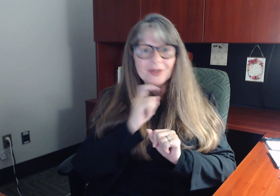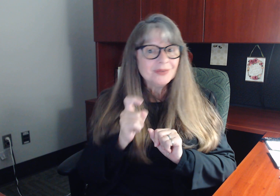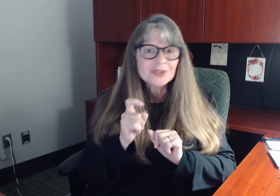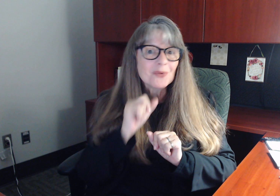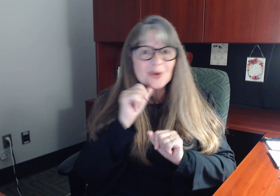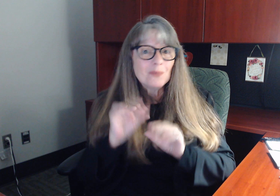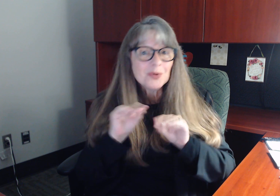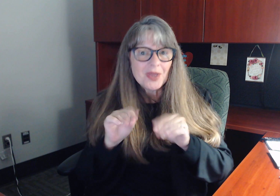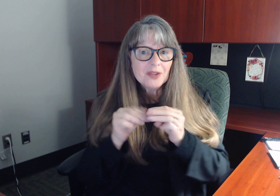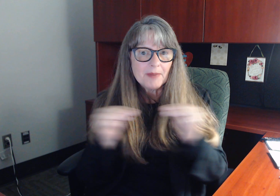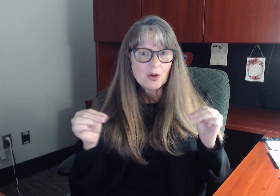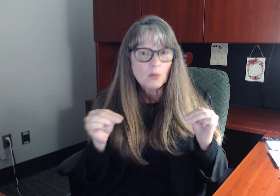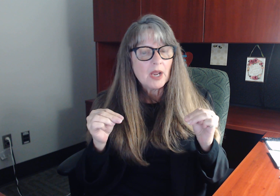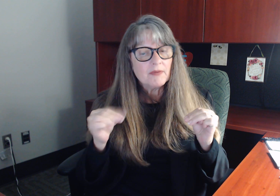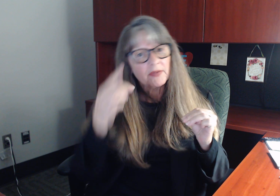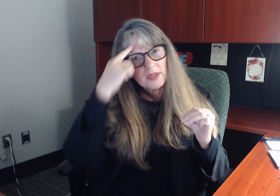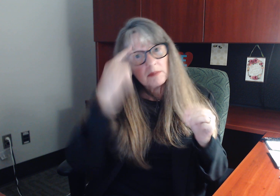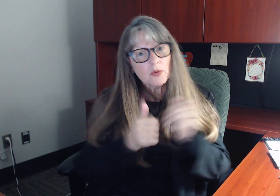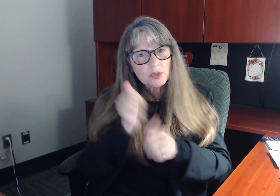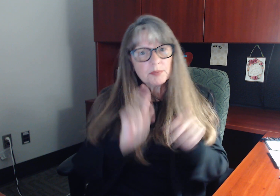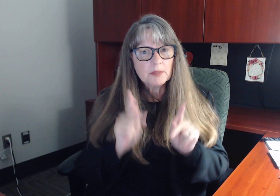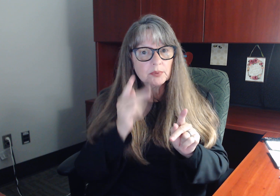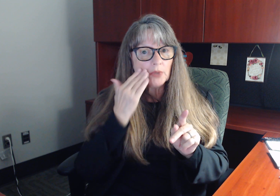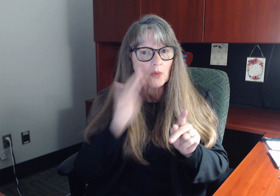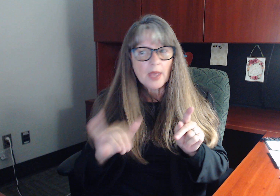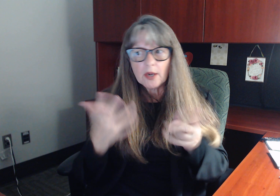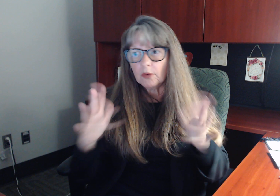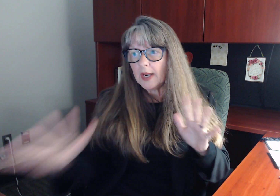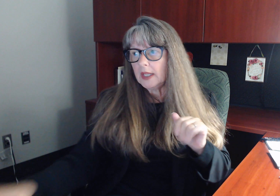so we don't put that in the microwave. I think most people know that already.